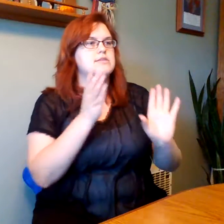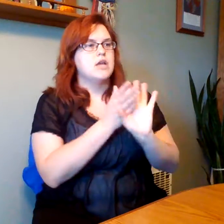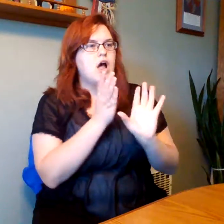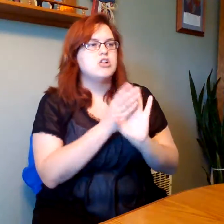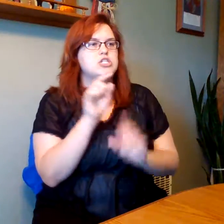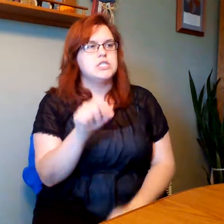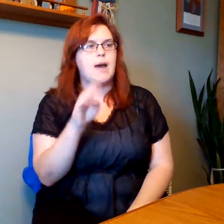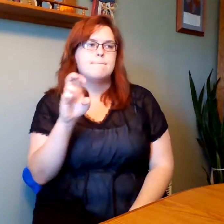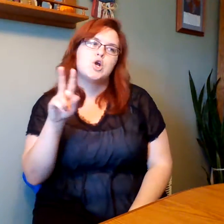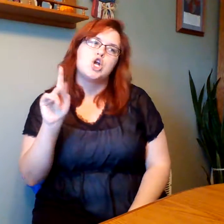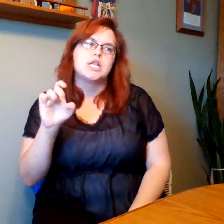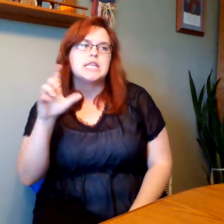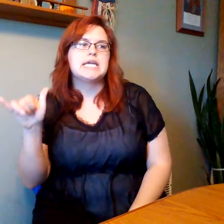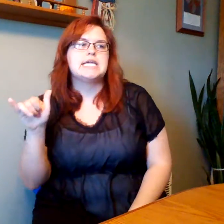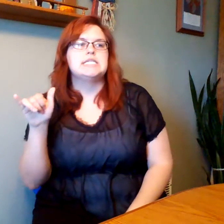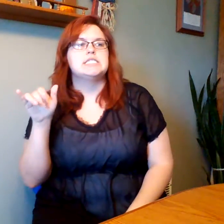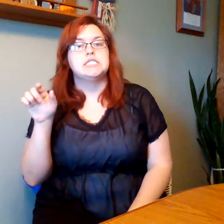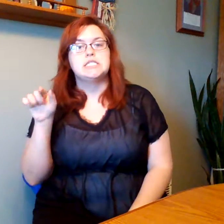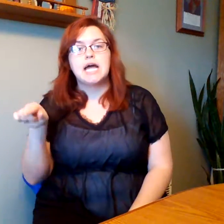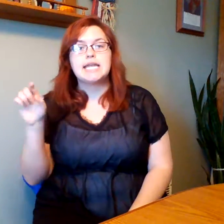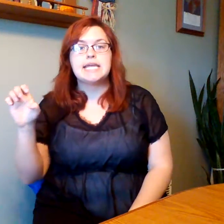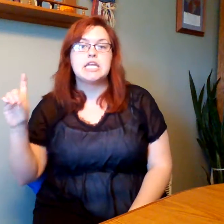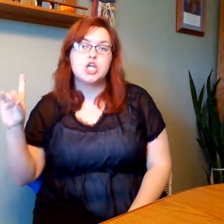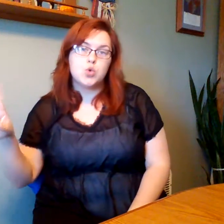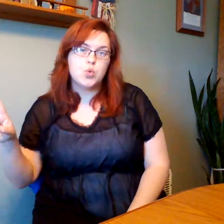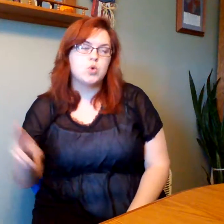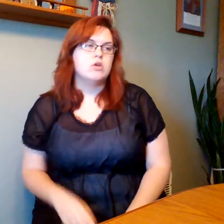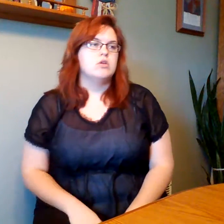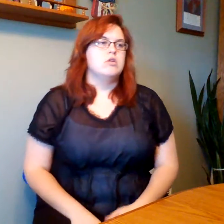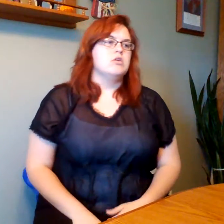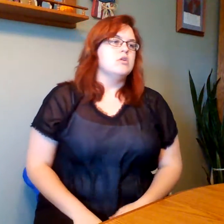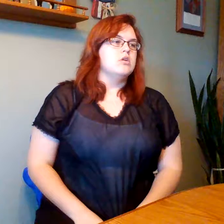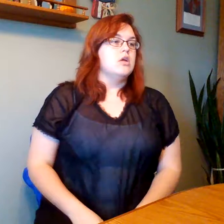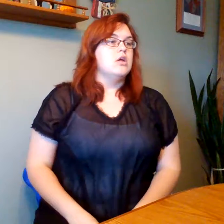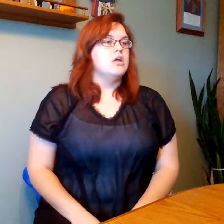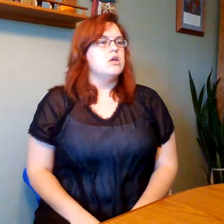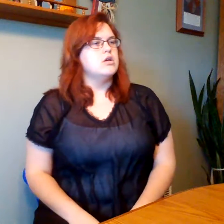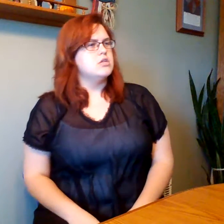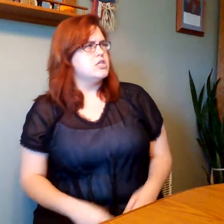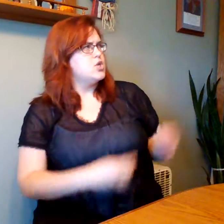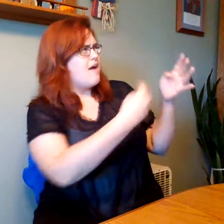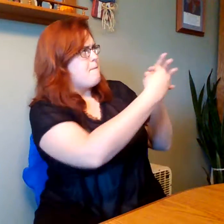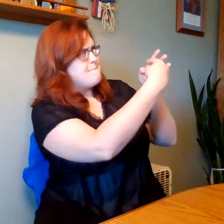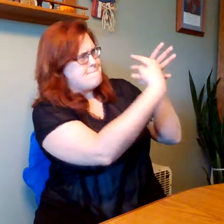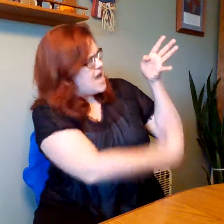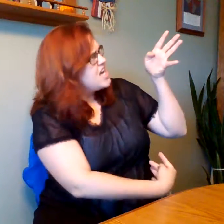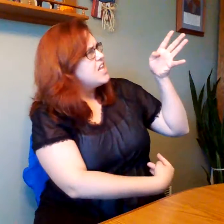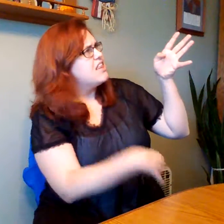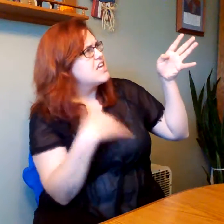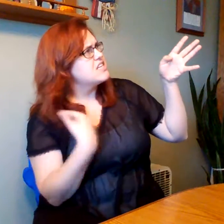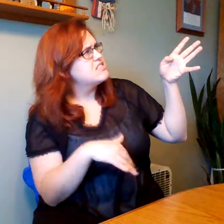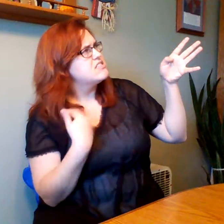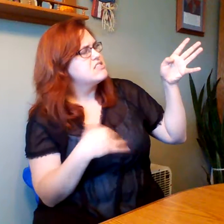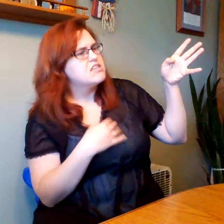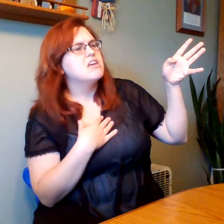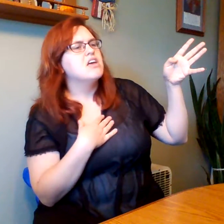psychology.berkeley/RPP, and you'll see a number of links. And over here are another number of other links that allow you